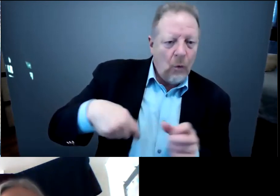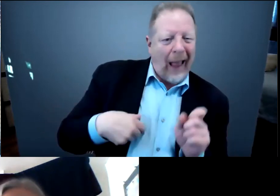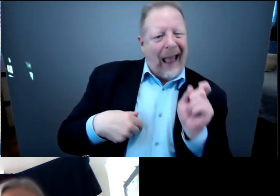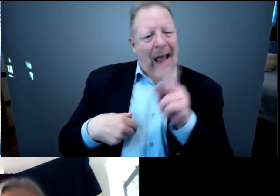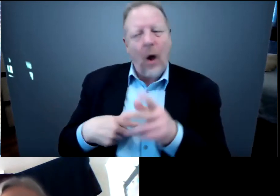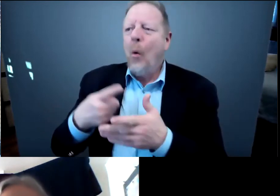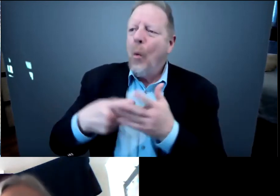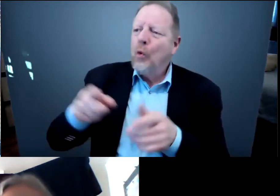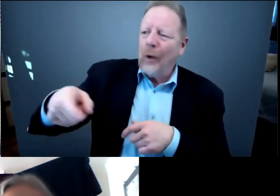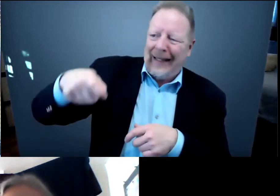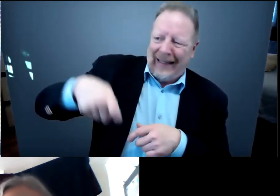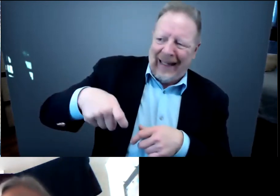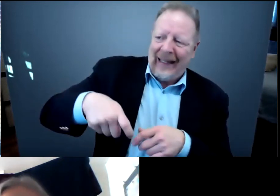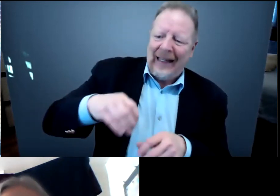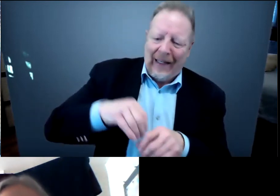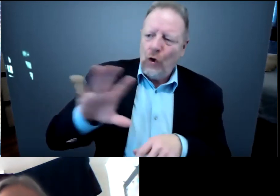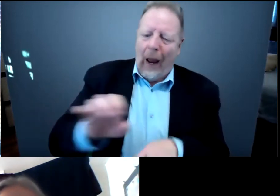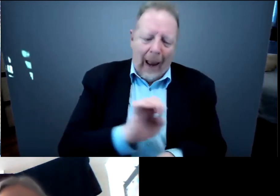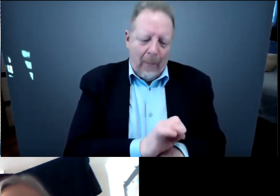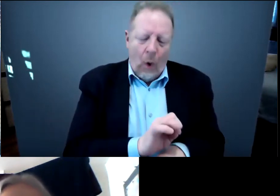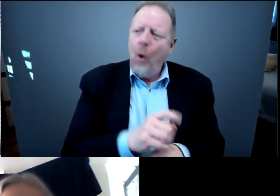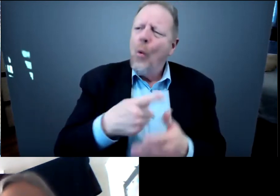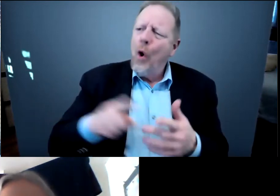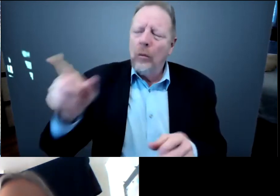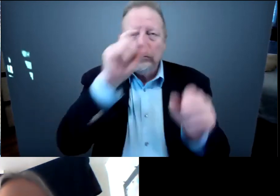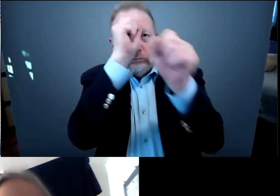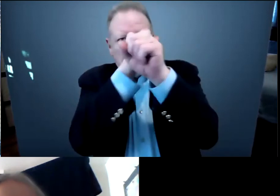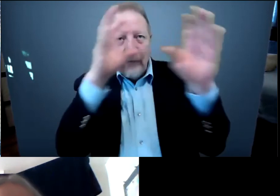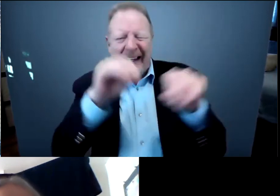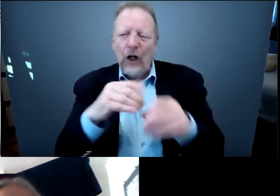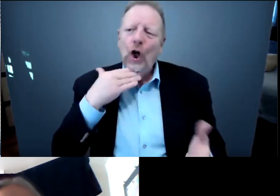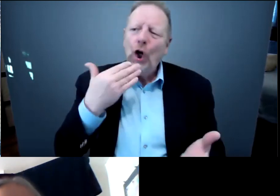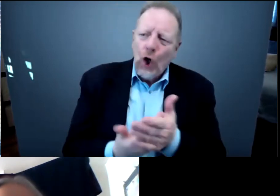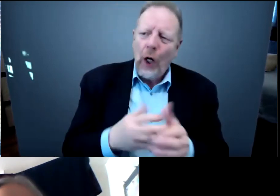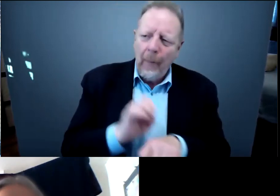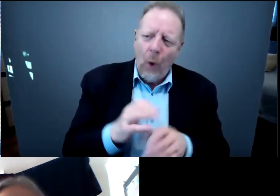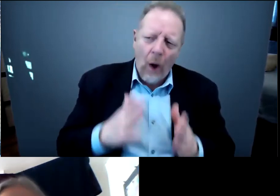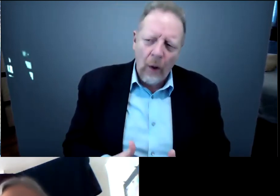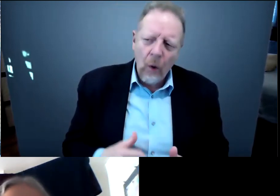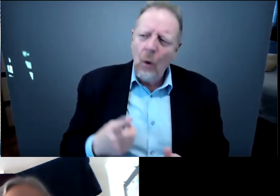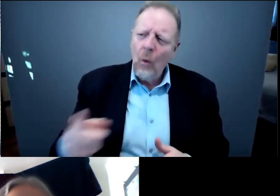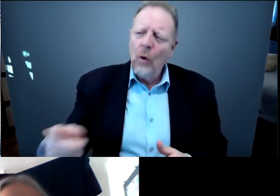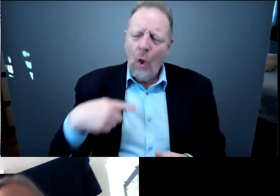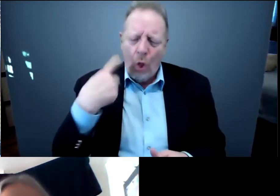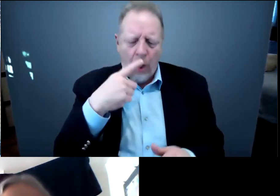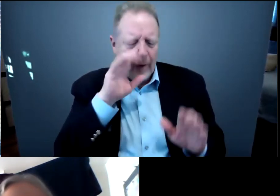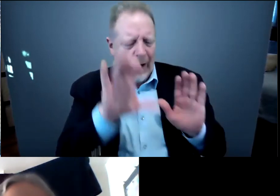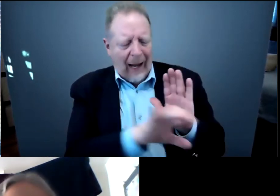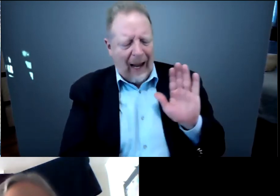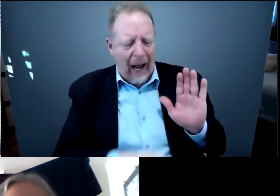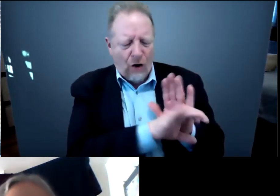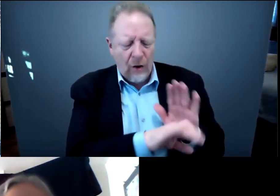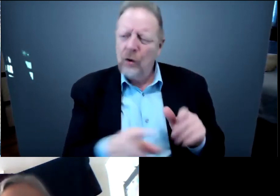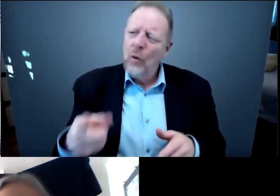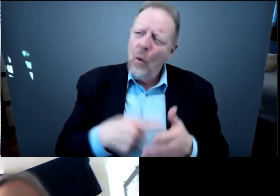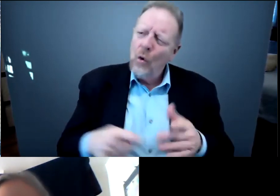it you need in an employee, and what are you looking for? And then sort of come at them, you know, so we don't scare them